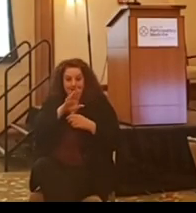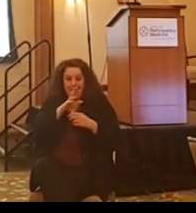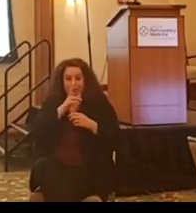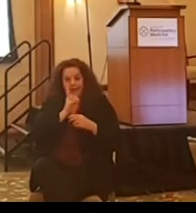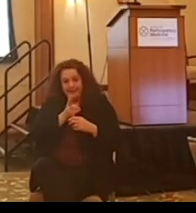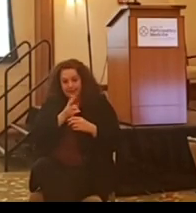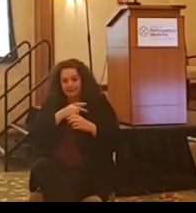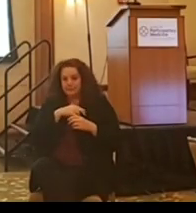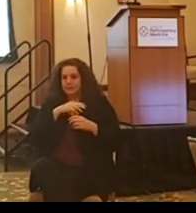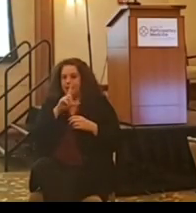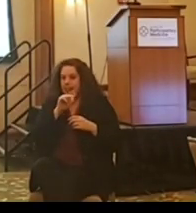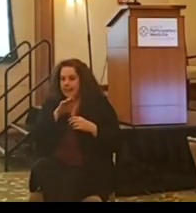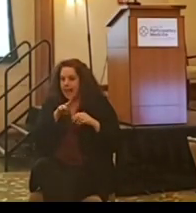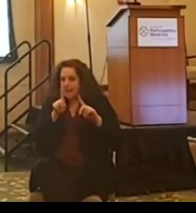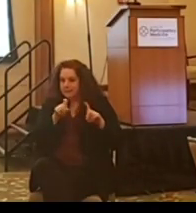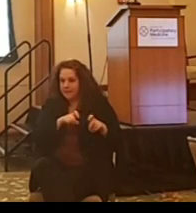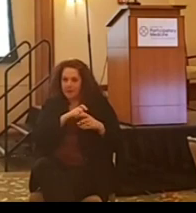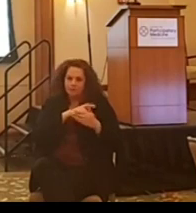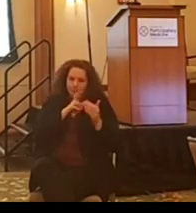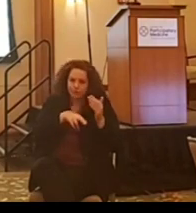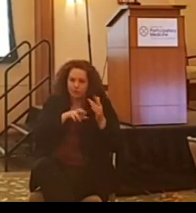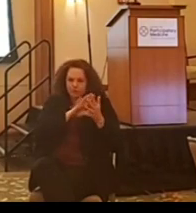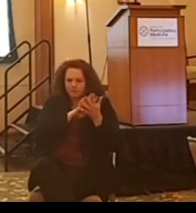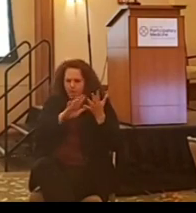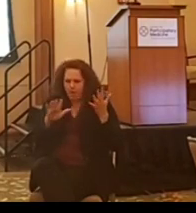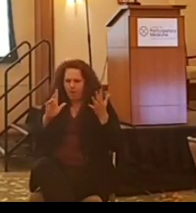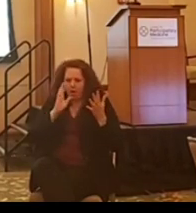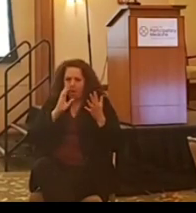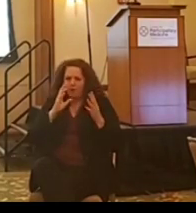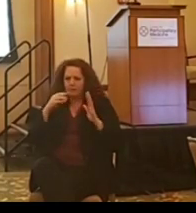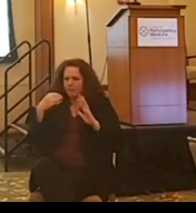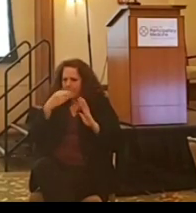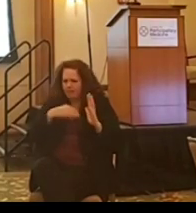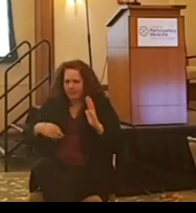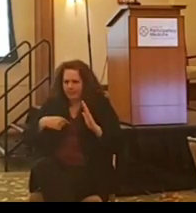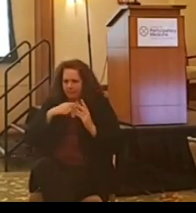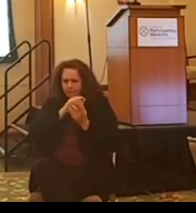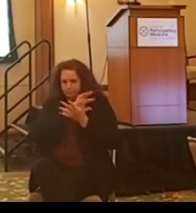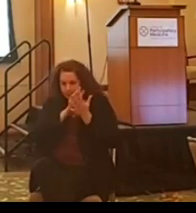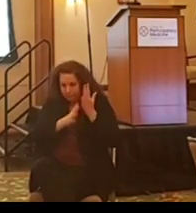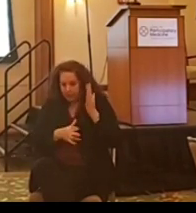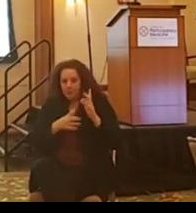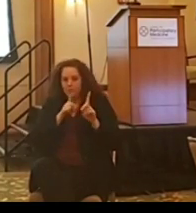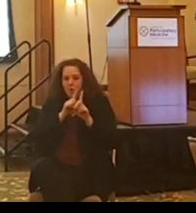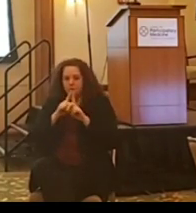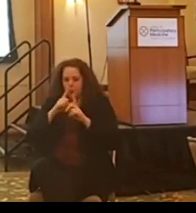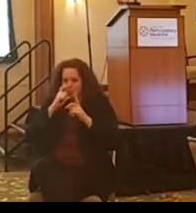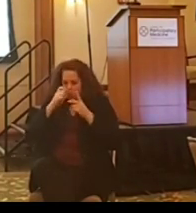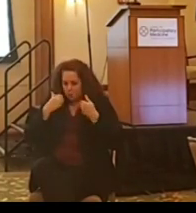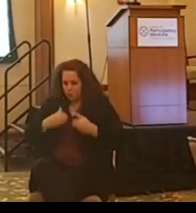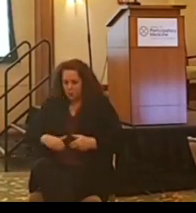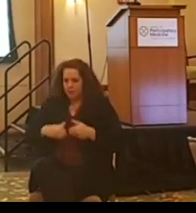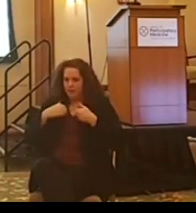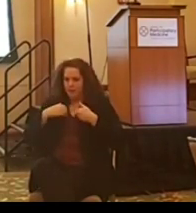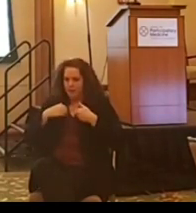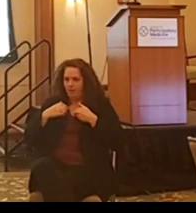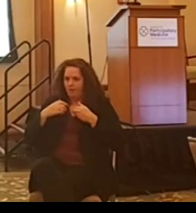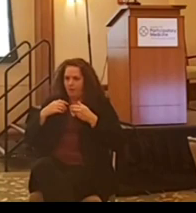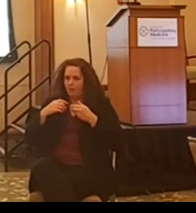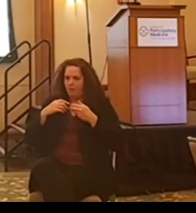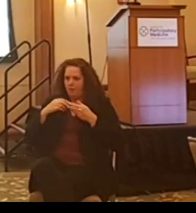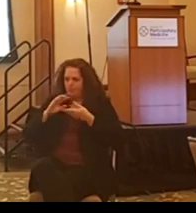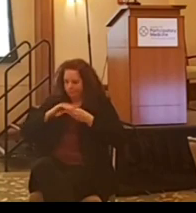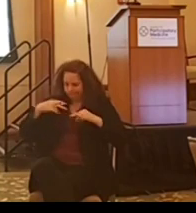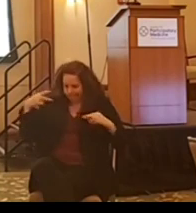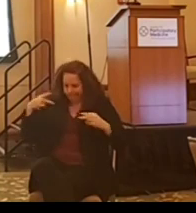and results of other exams and imaging studies, but also their biography. Who are they? What's going on in